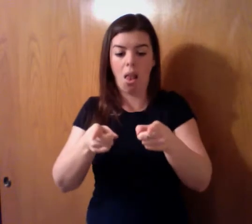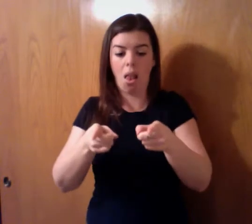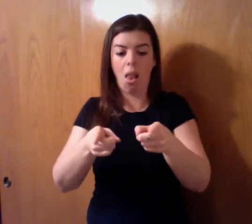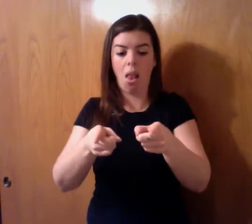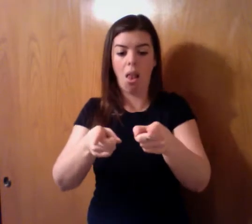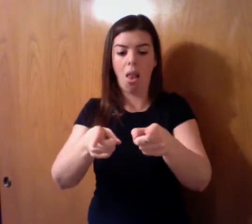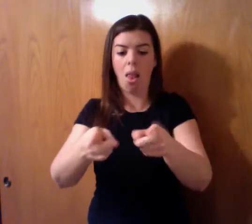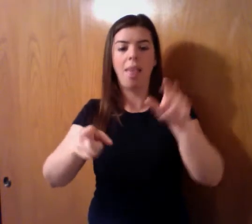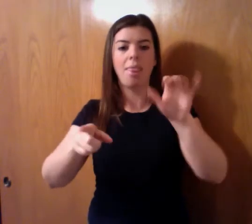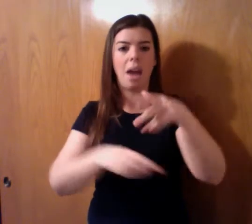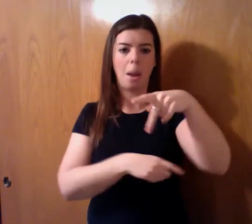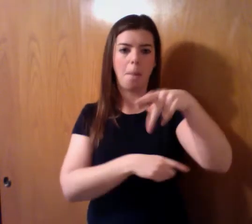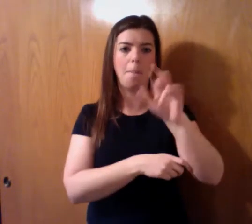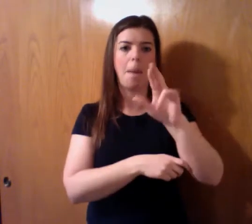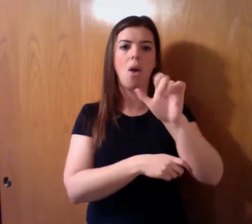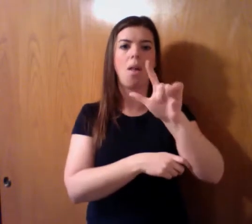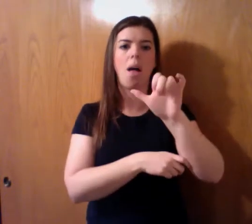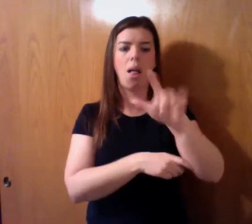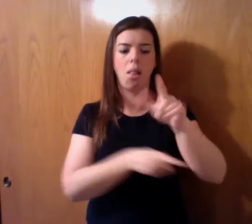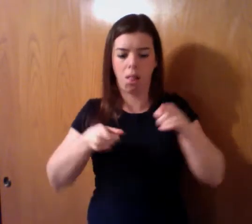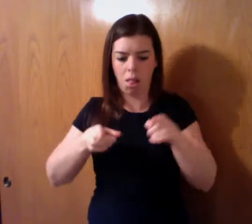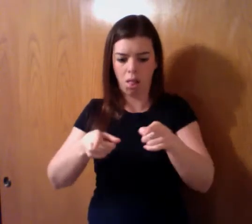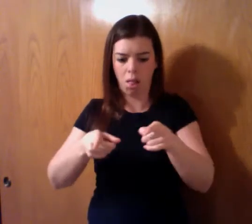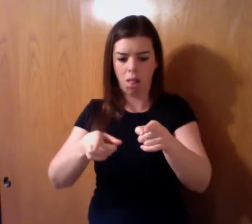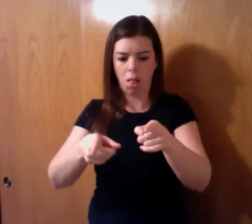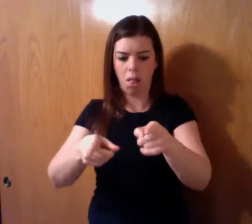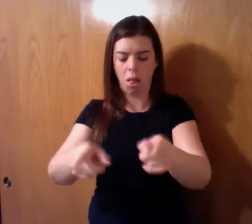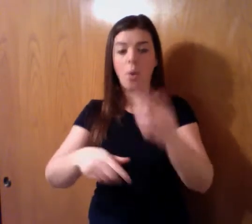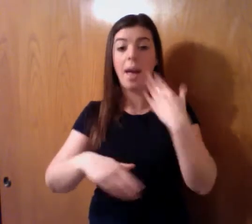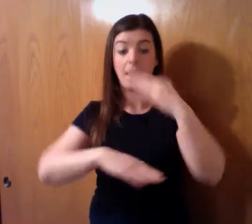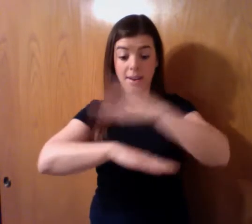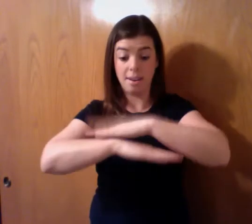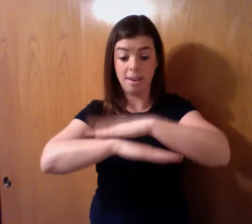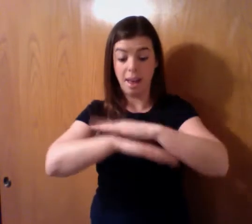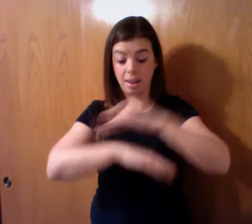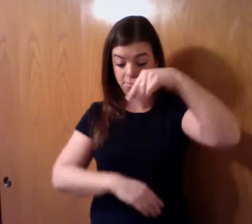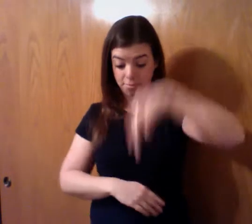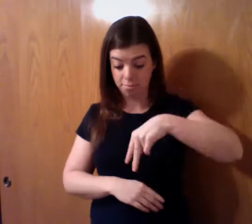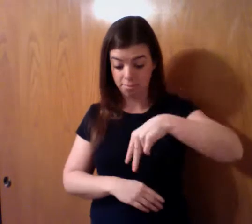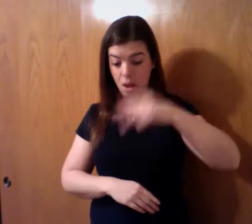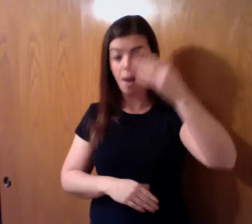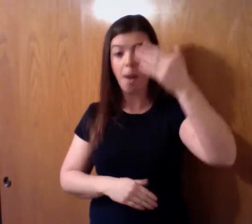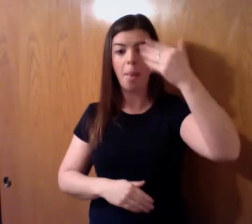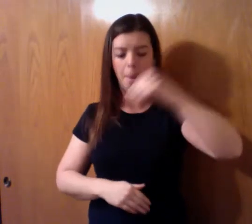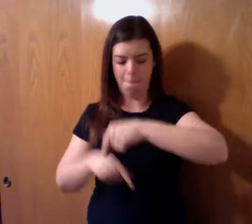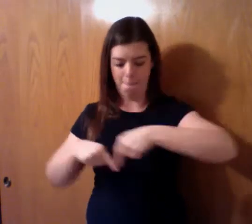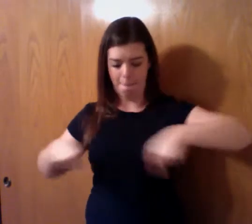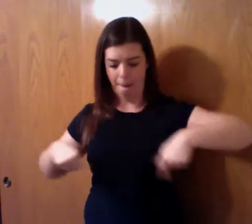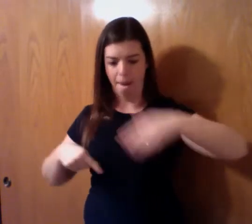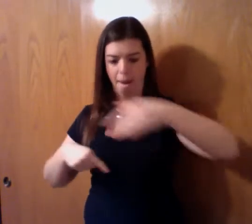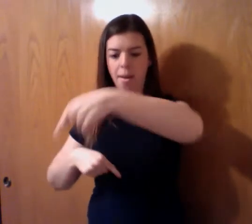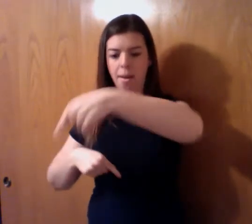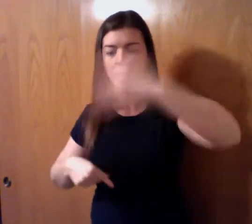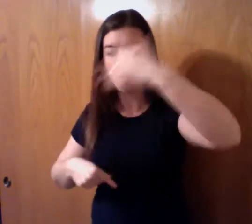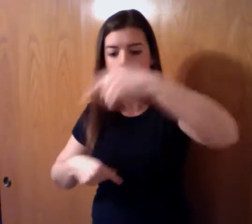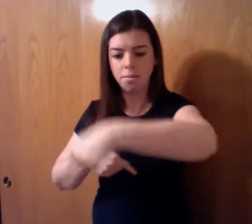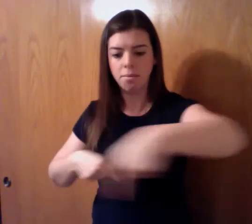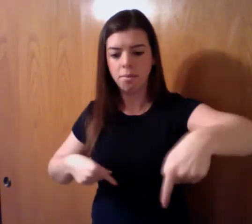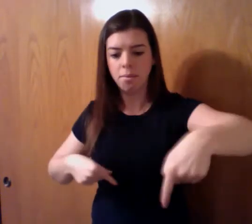parallel. I want you to look at the back of your desk and the front of your desk. They're parallel. I want